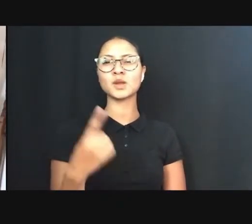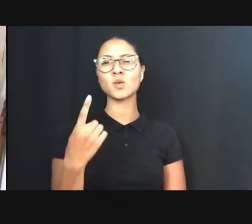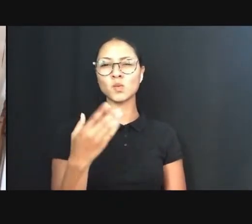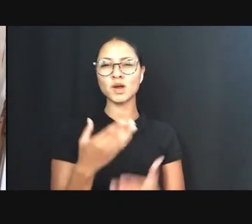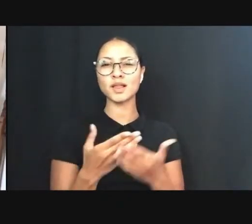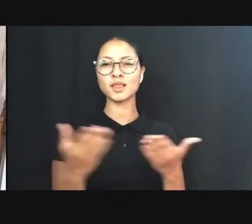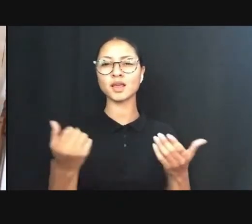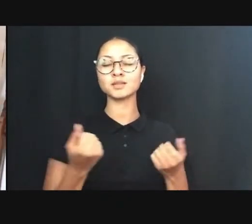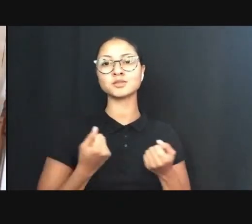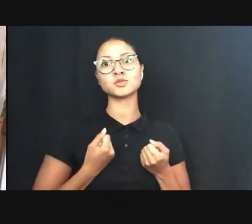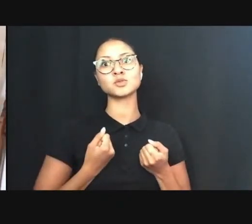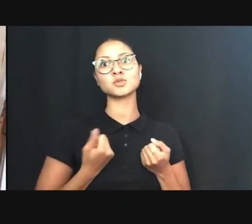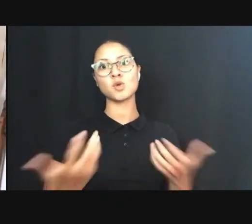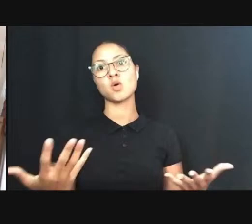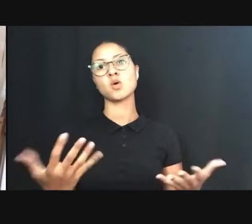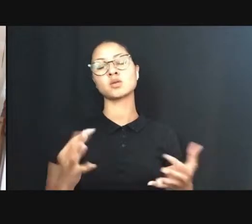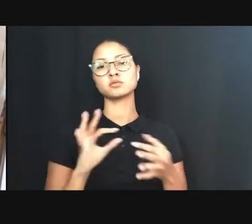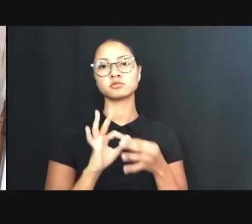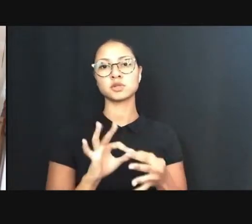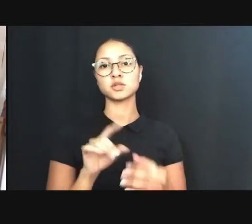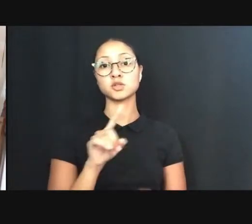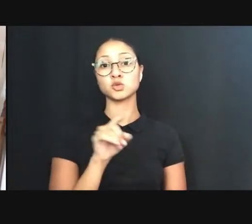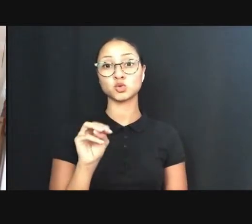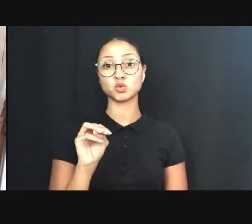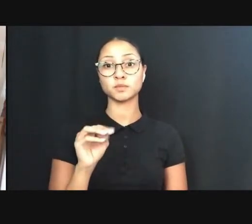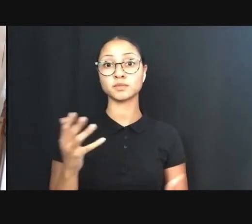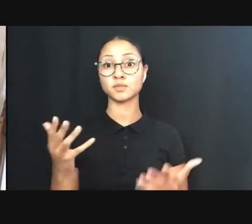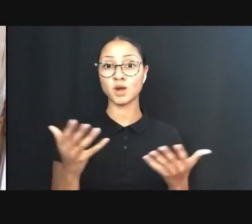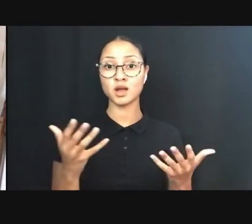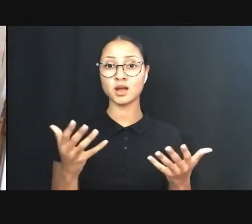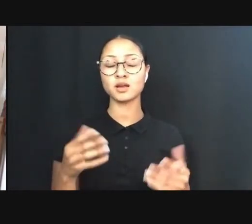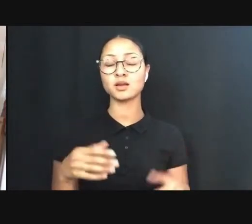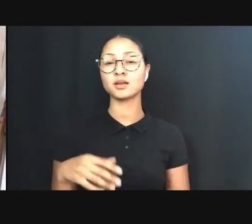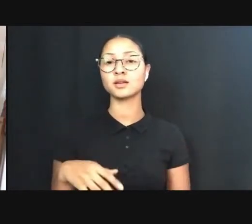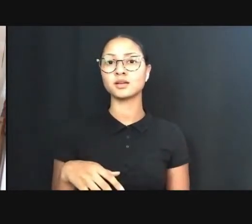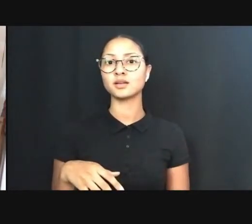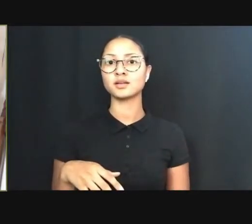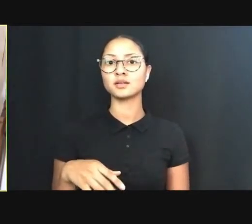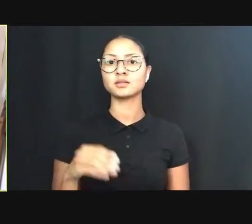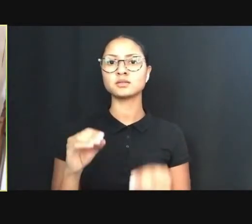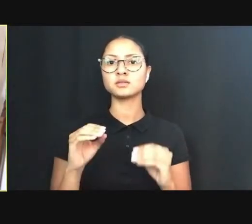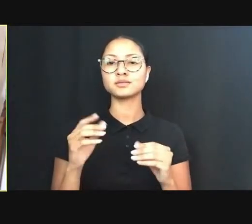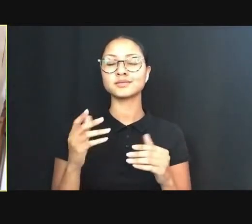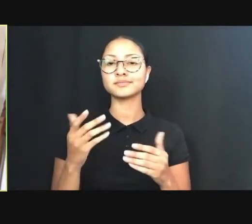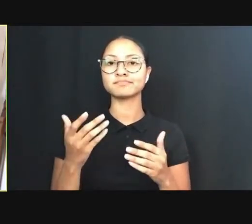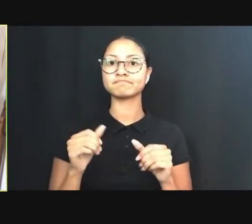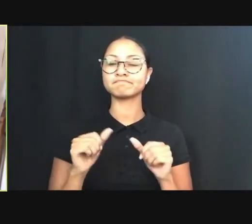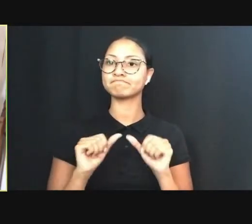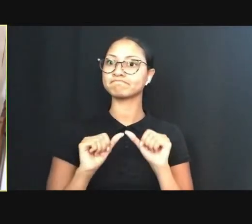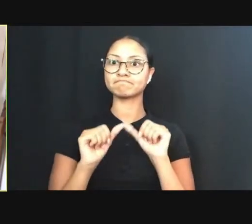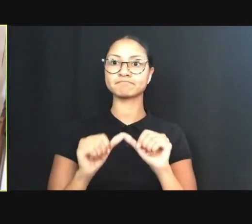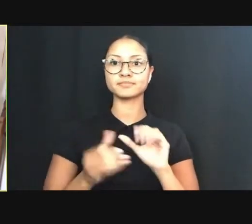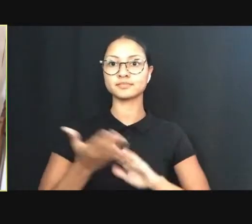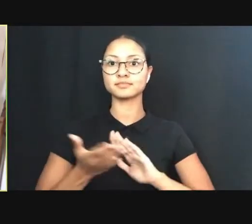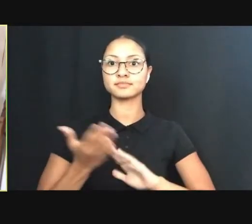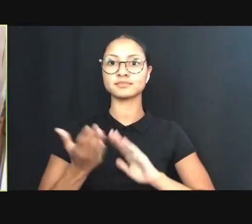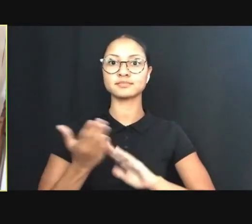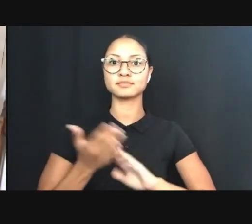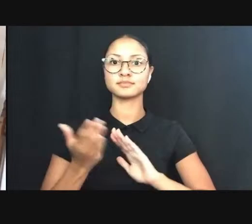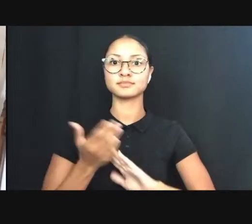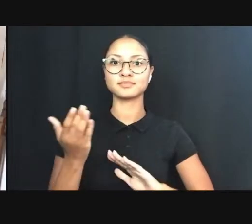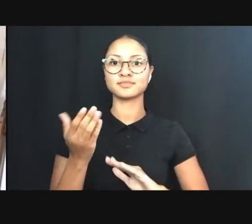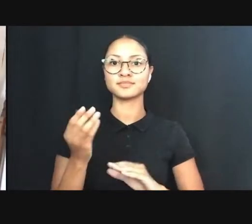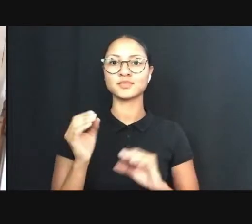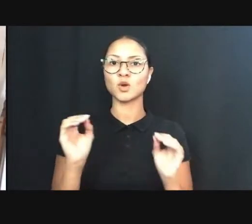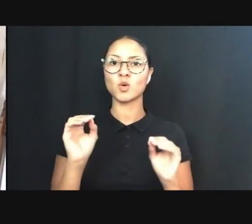pause. You're not traveling from one place to the other. Mm-hmm. Mm-hmm. Maybe you should... We were talking about care,